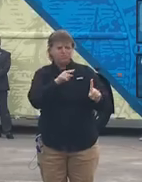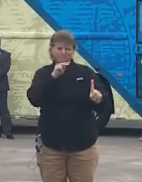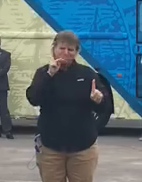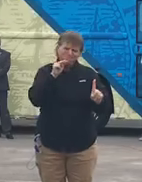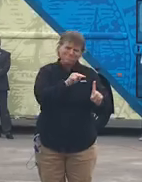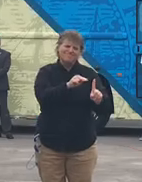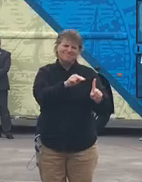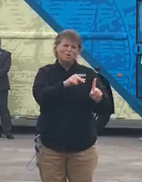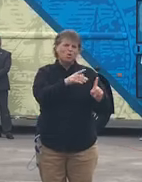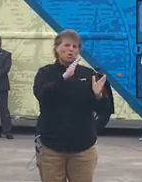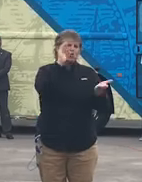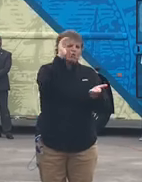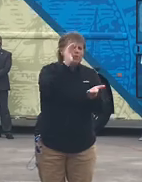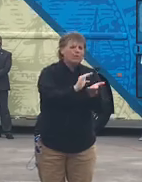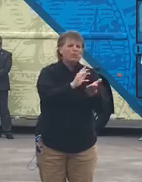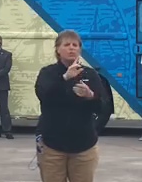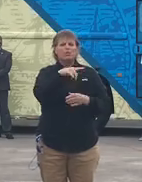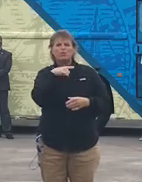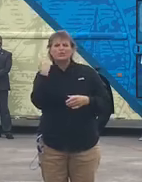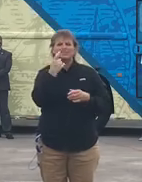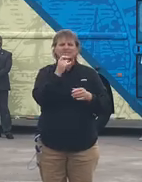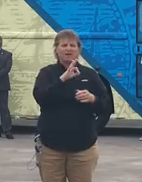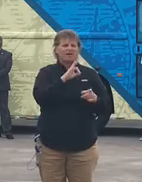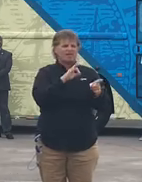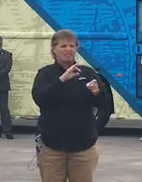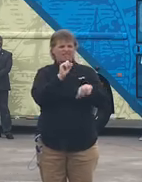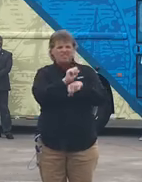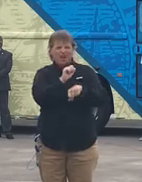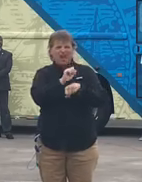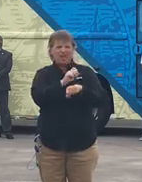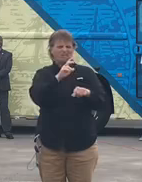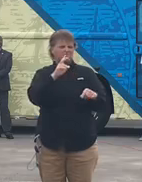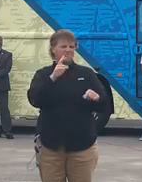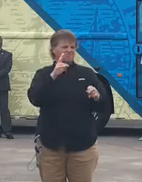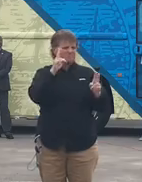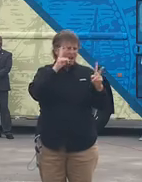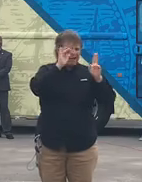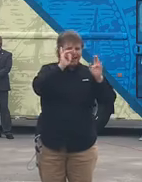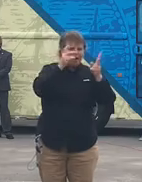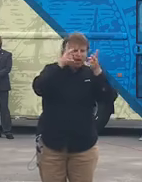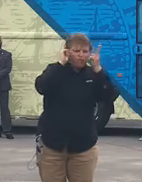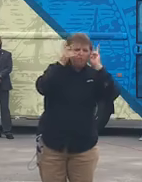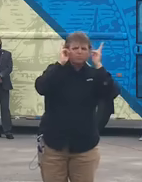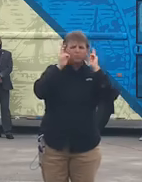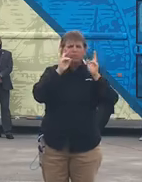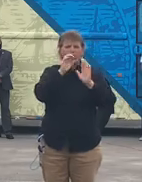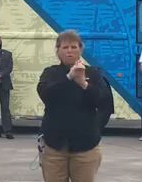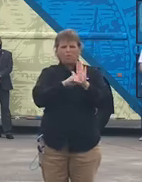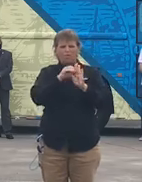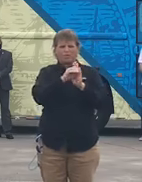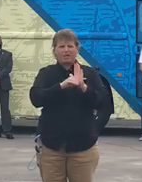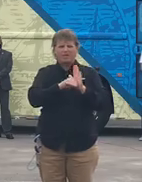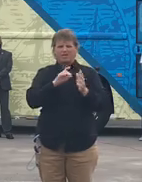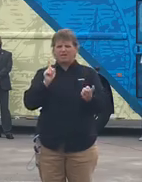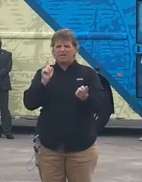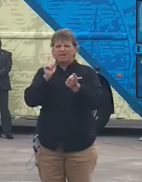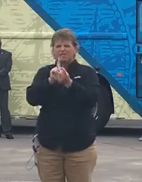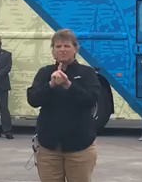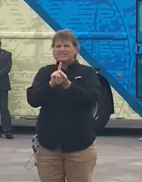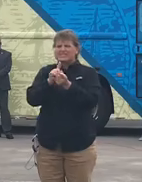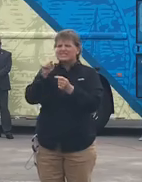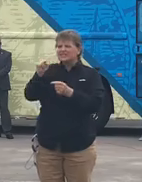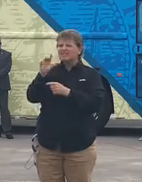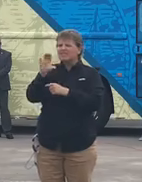various occupations. And so the barbers and the hair, I went to Orlando, met with the county mayor there. He had a number